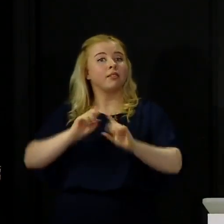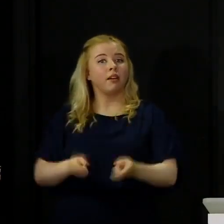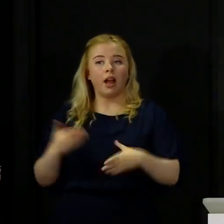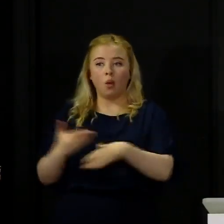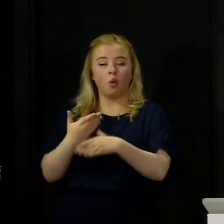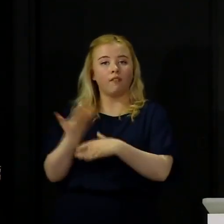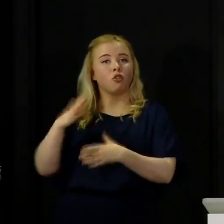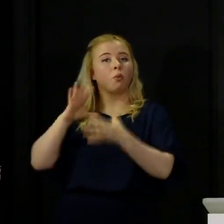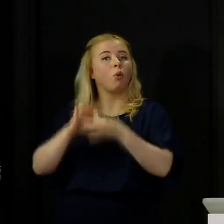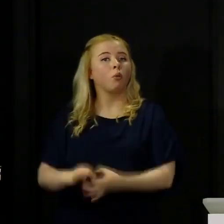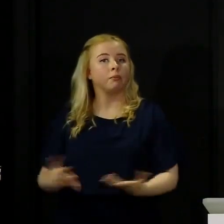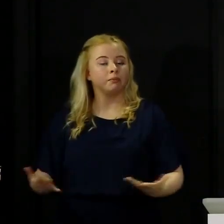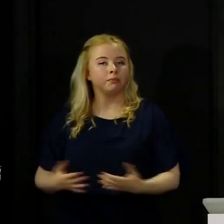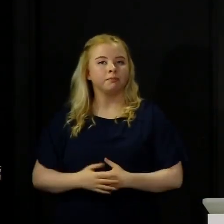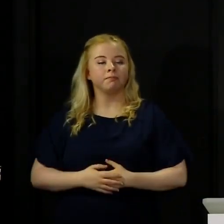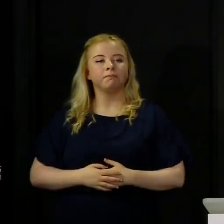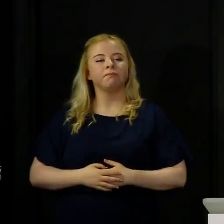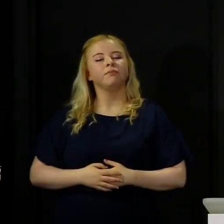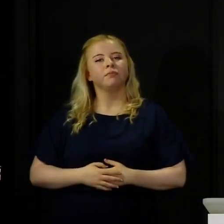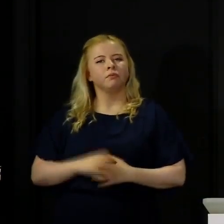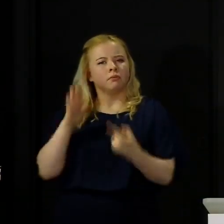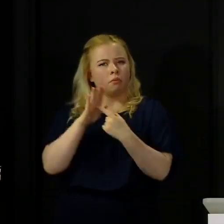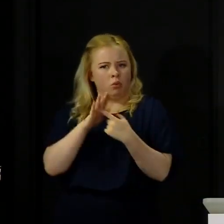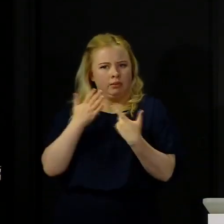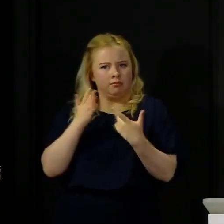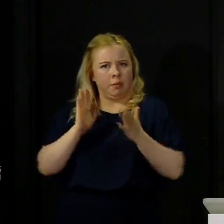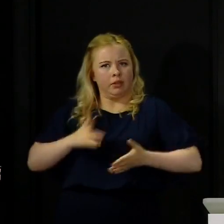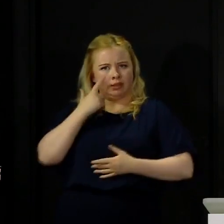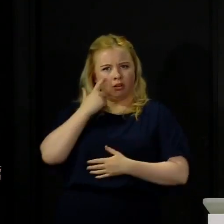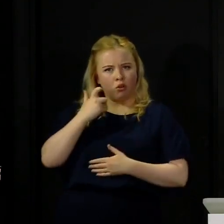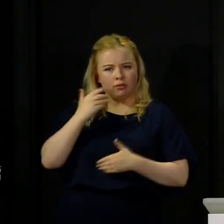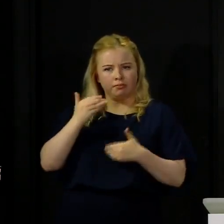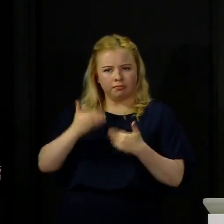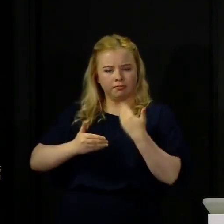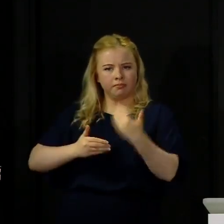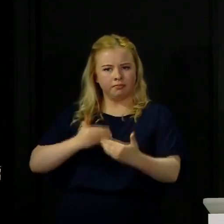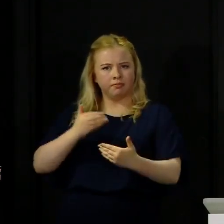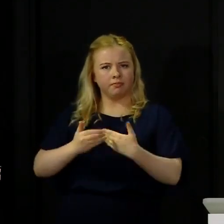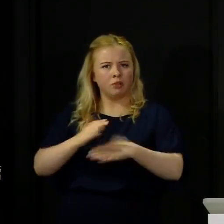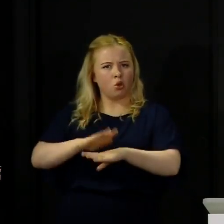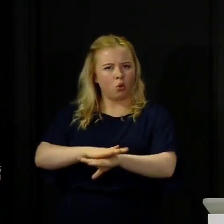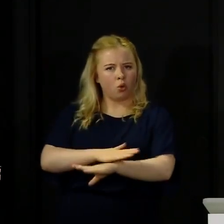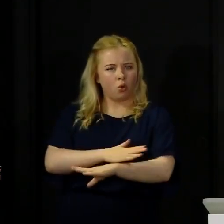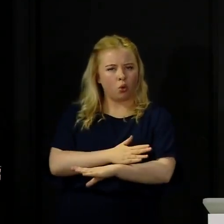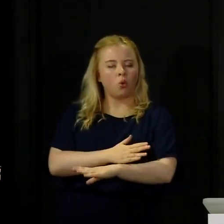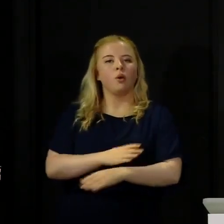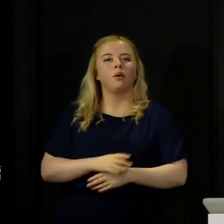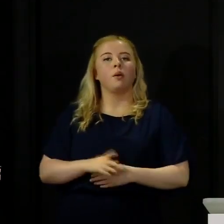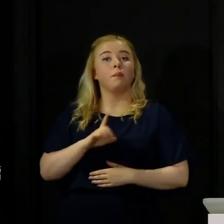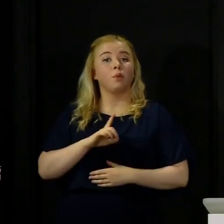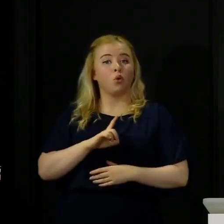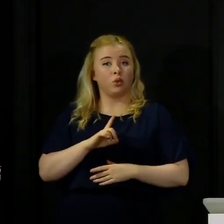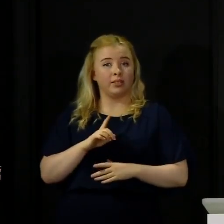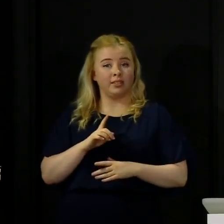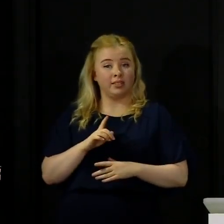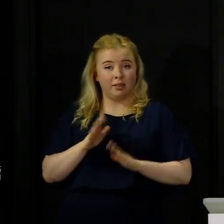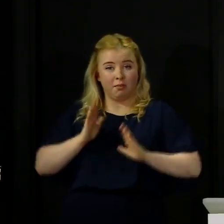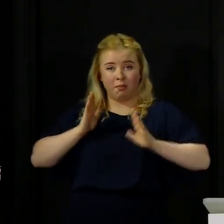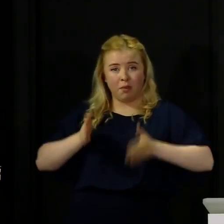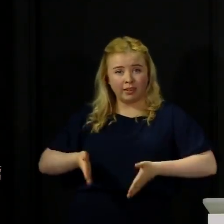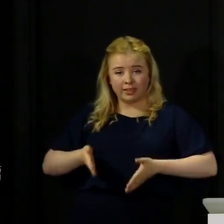it's really important here that while we continue to be cautious in our assessments, because to do anything other than